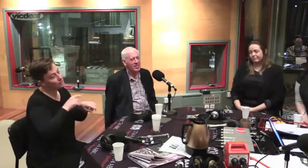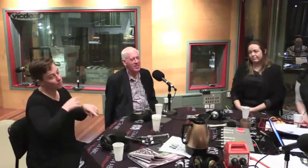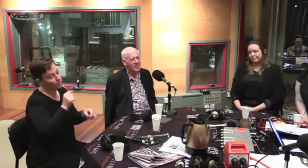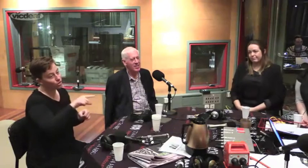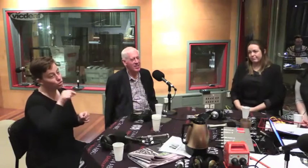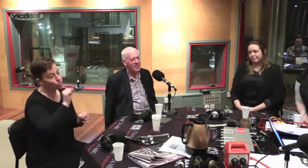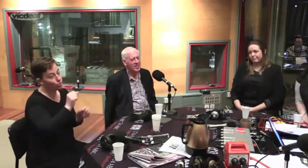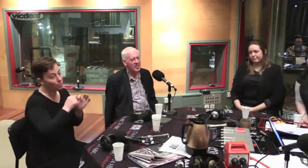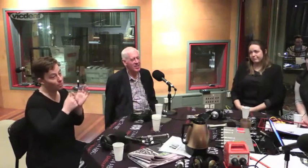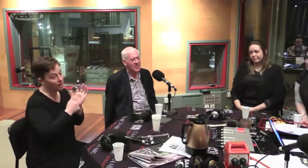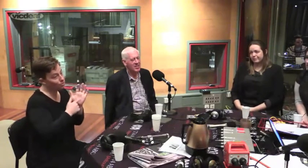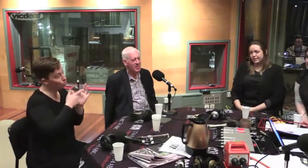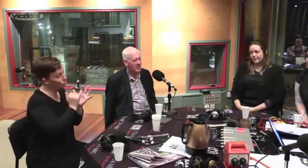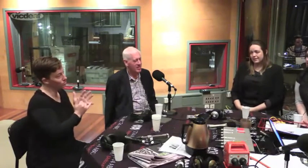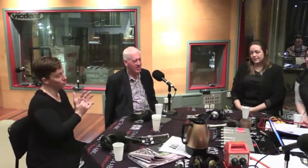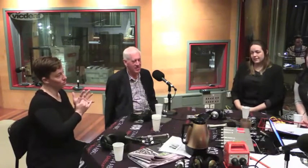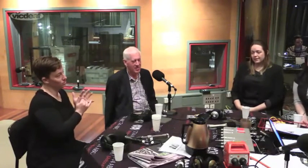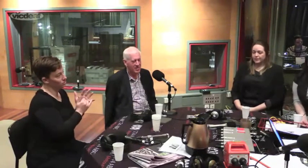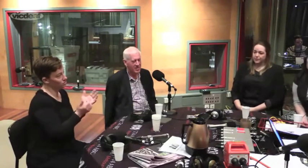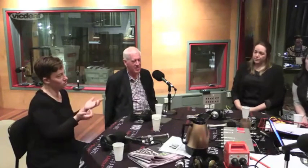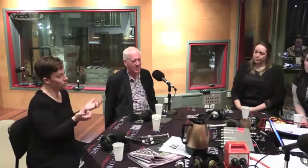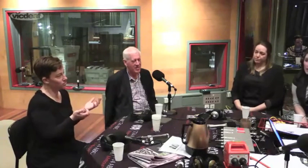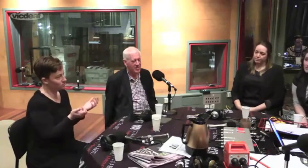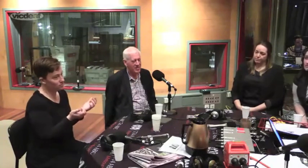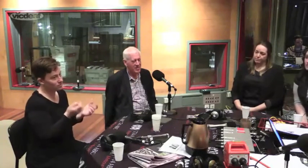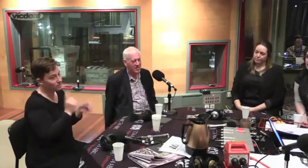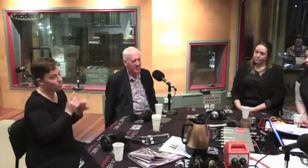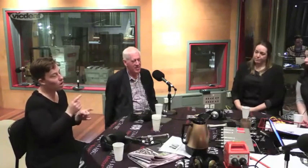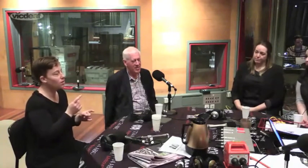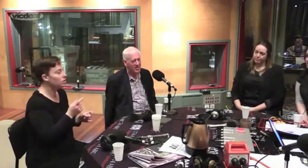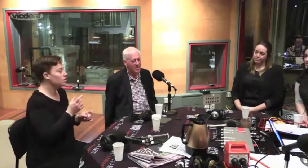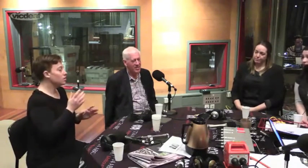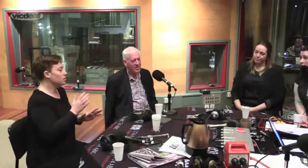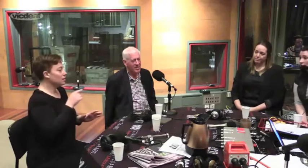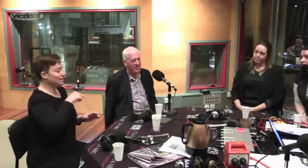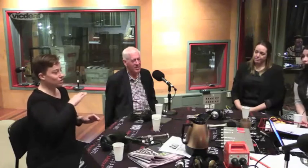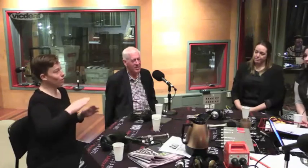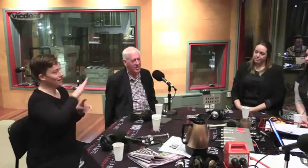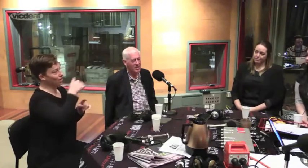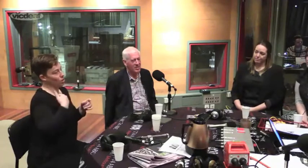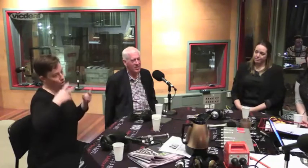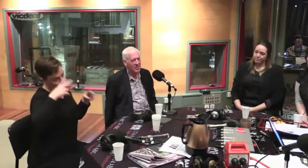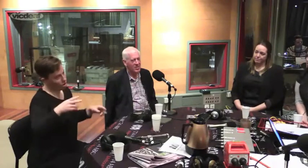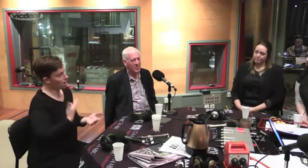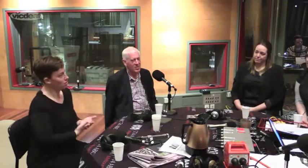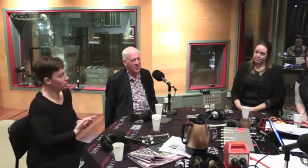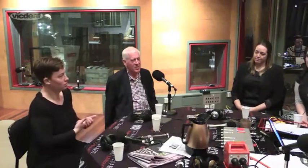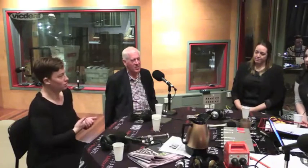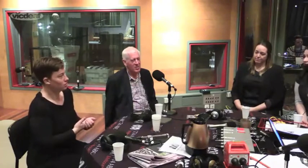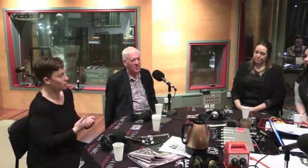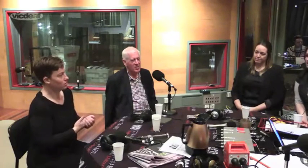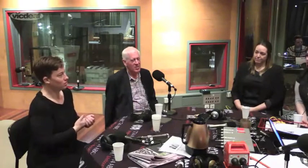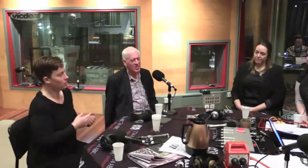grew up as an advocate in a deaf family. And I think you have to choose your battles. I think you have to be strategic, you know, and sometimes you just let